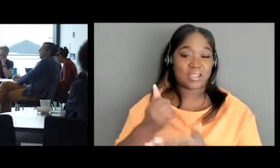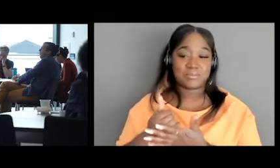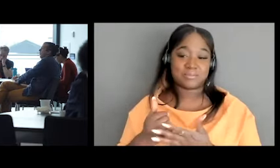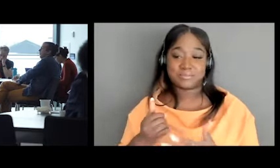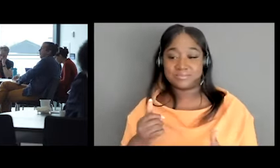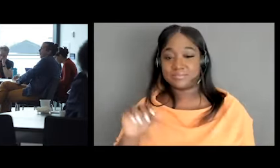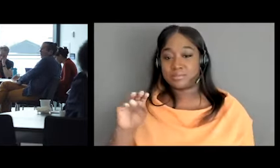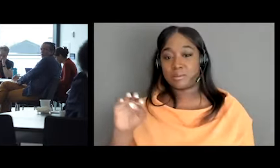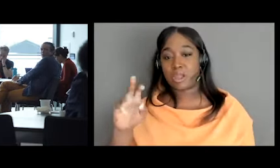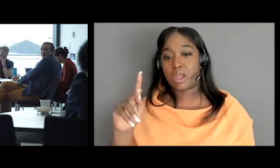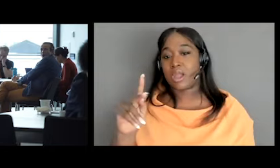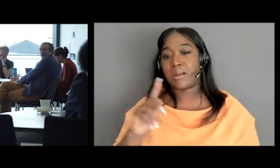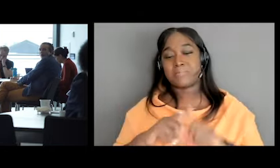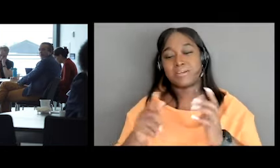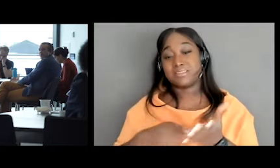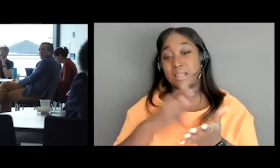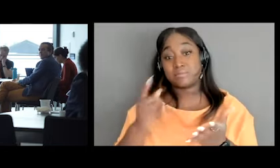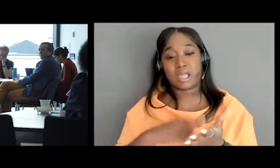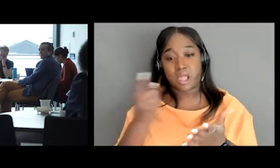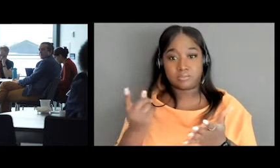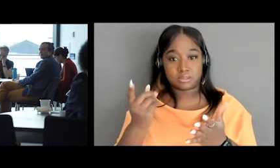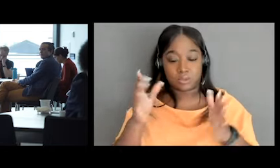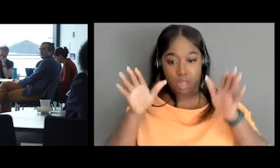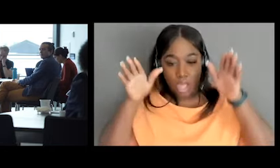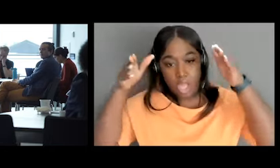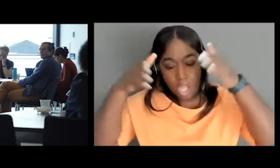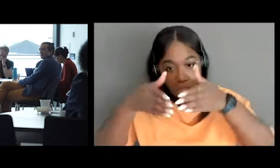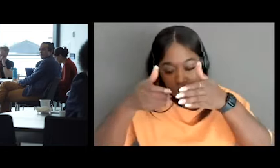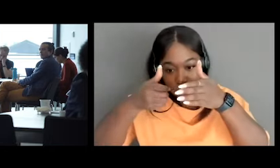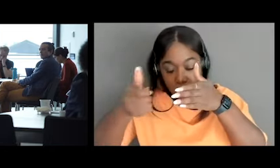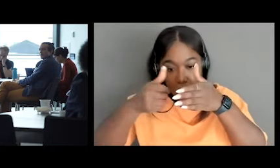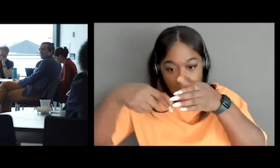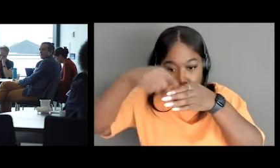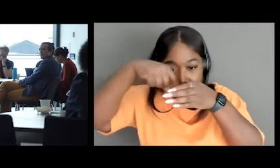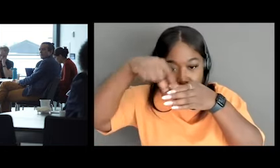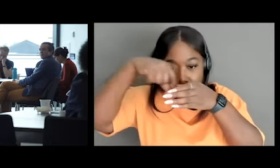of just looking at transportation by itself and look at,